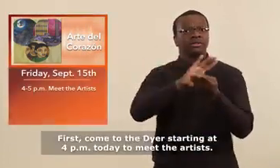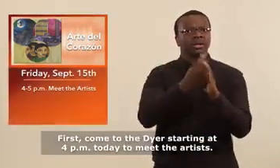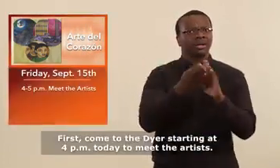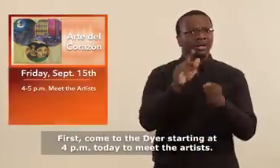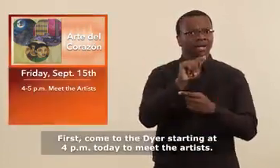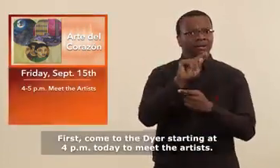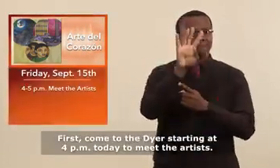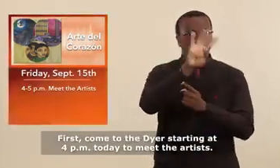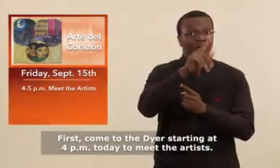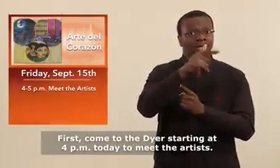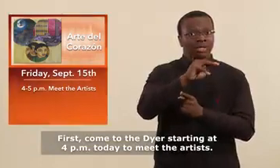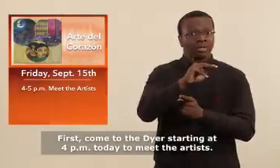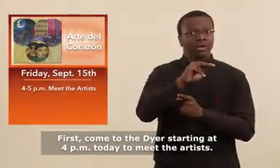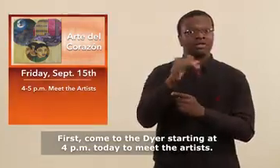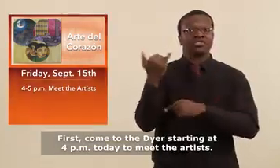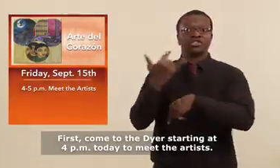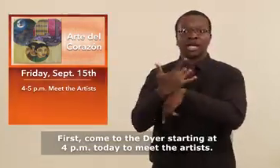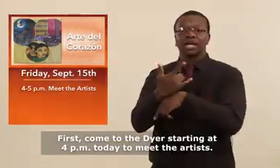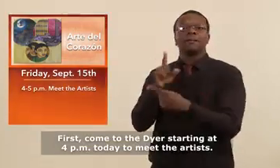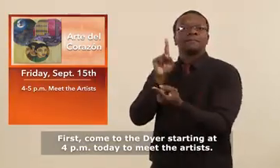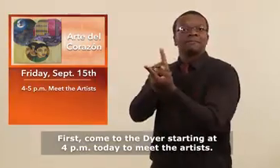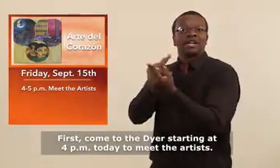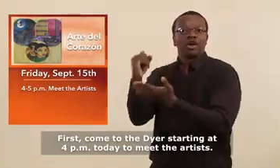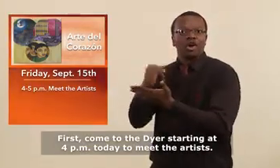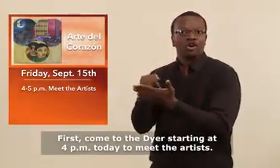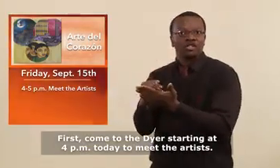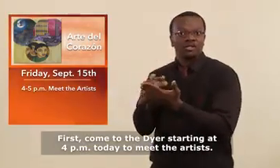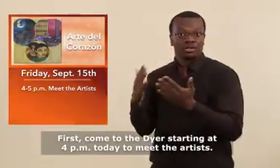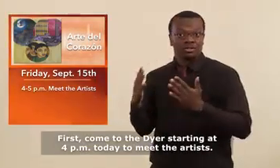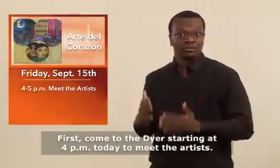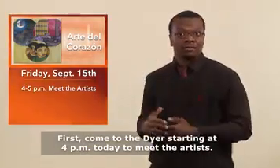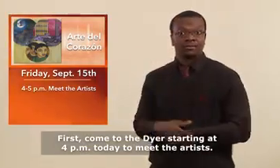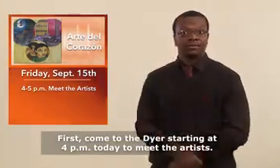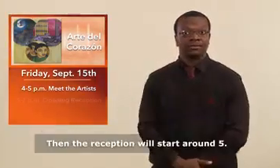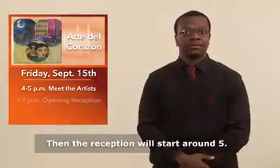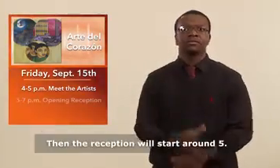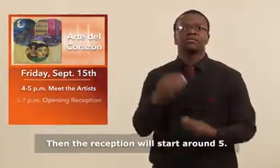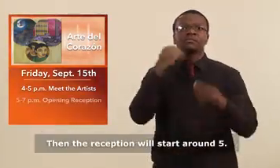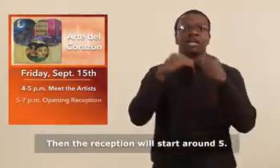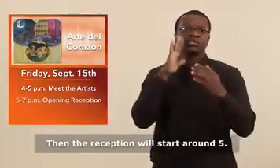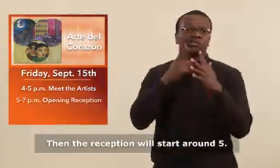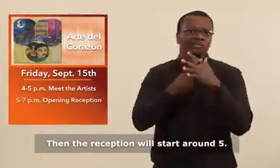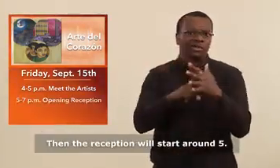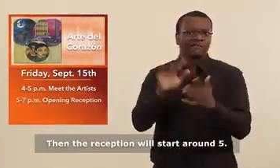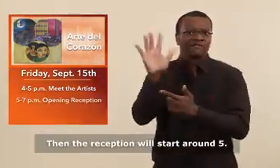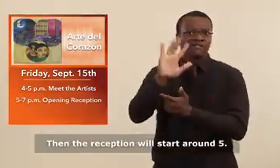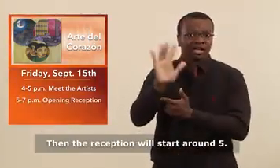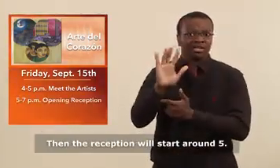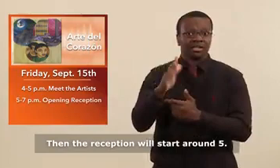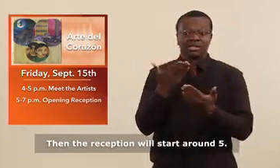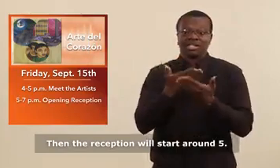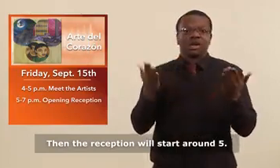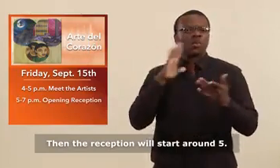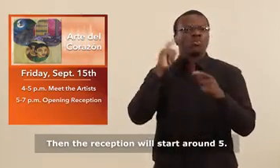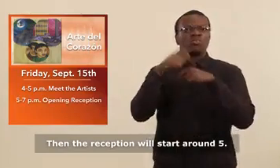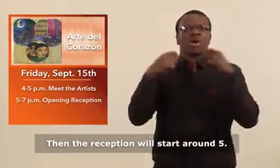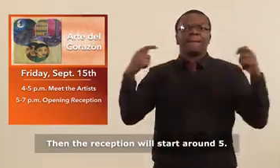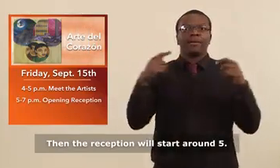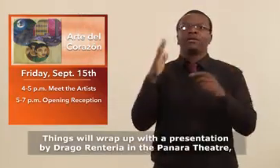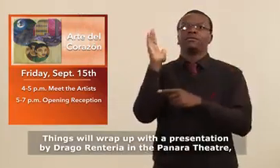First, come to the Dyer starting at 4 p.m. today to meet the artists, then the reception will start around 5. Things